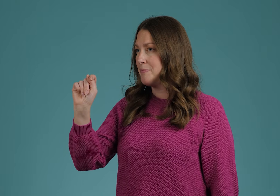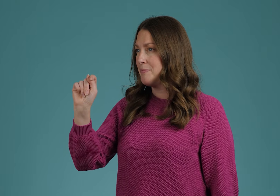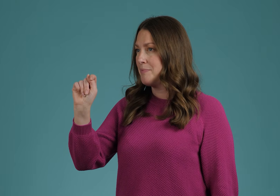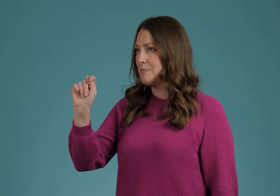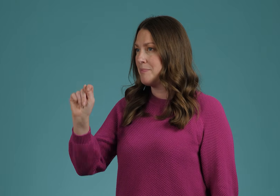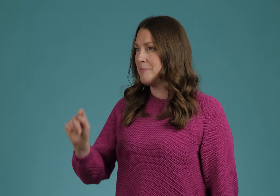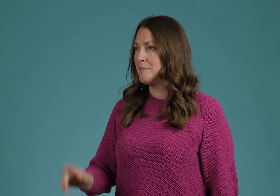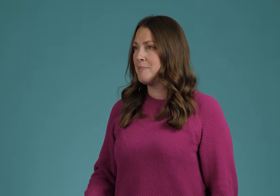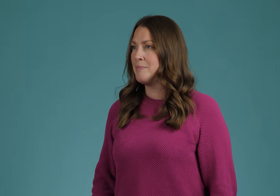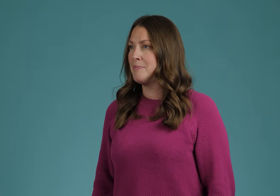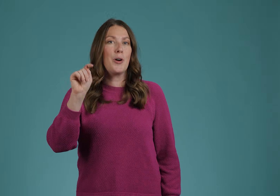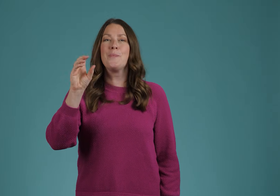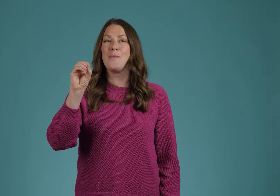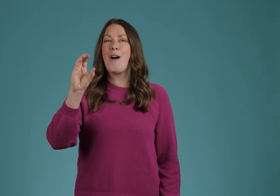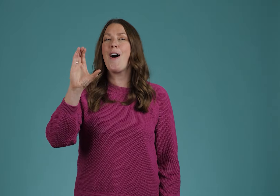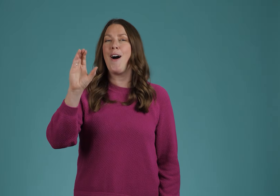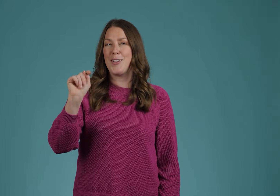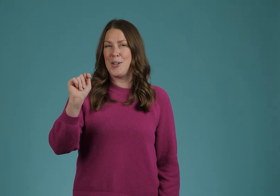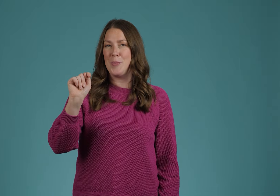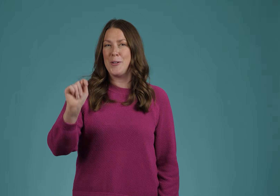O-C-T is abbreviated for October.